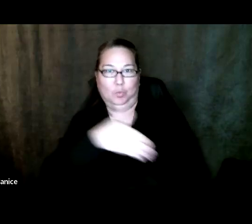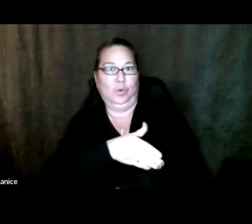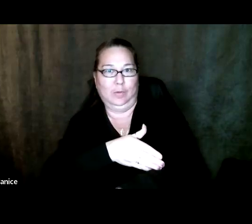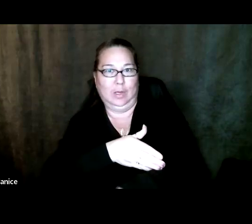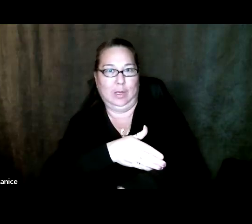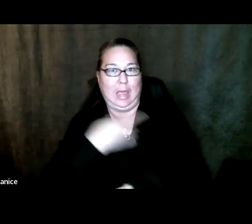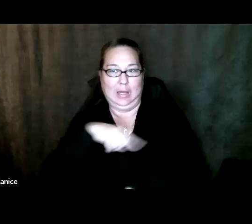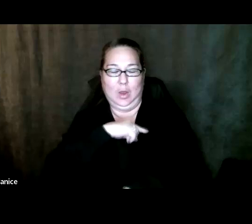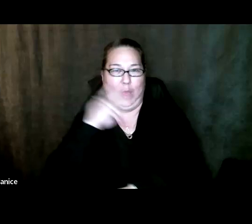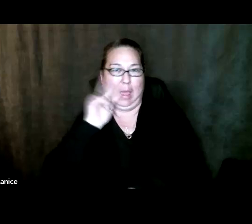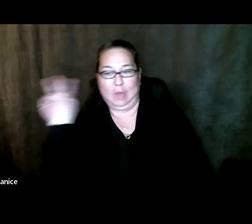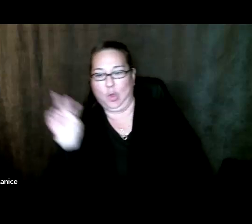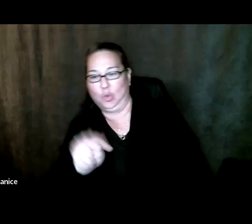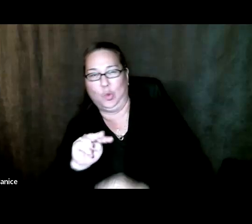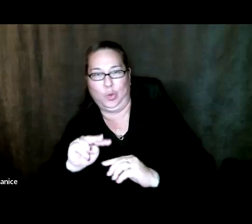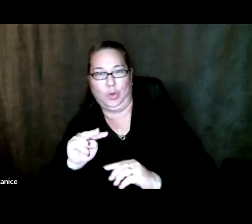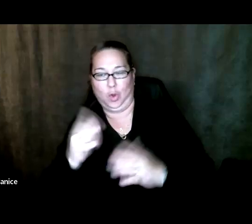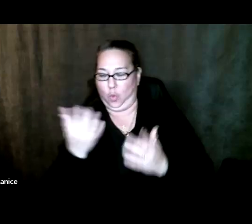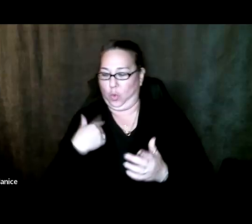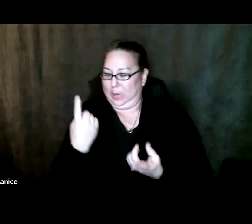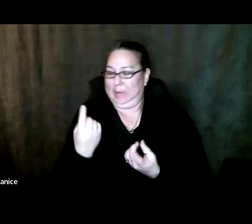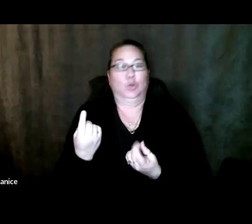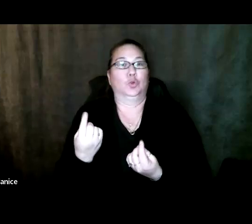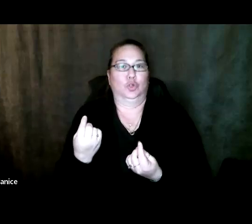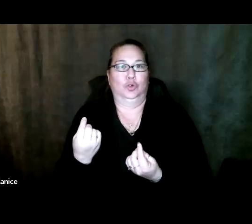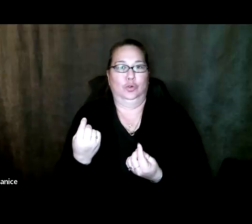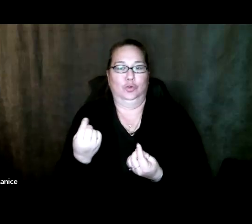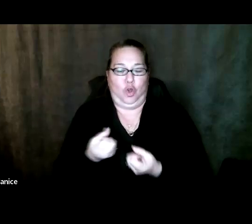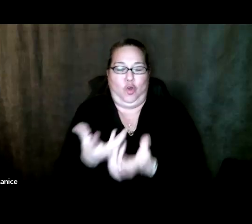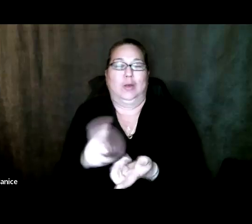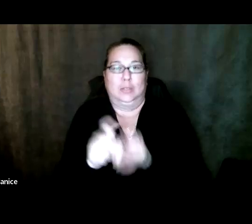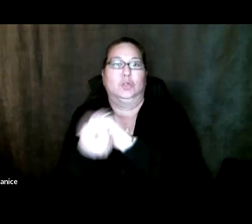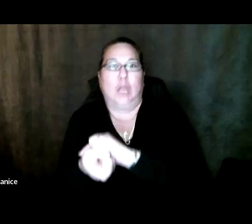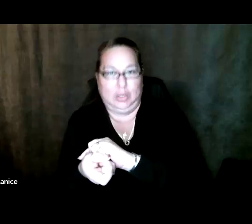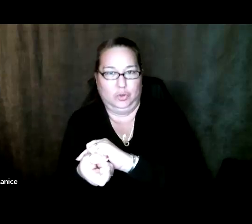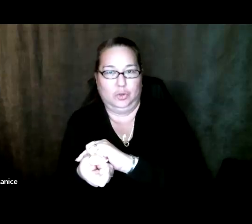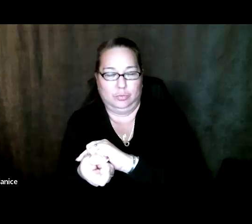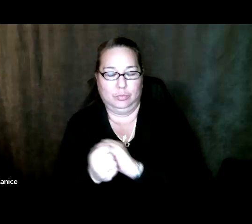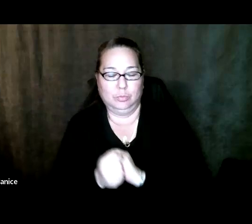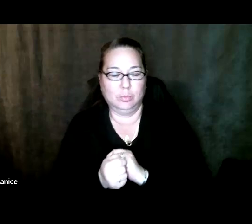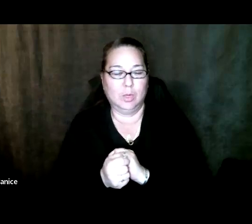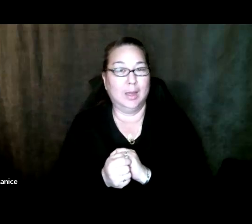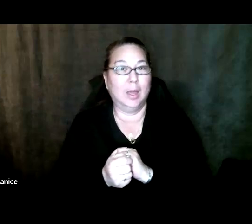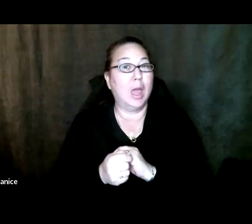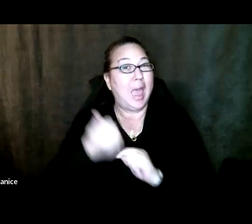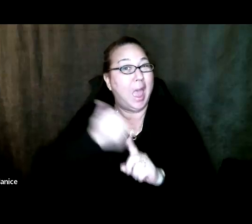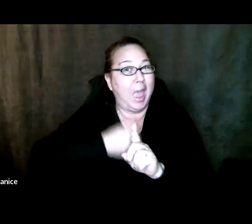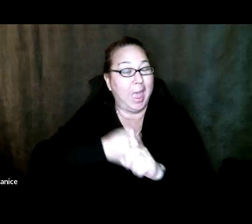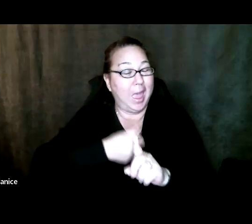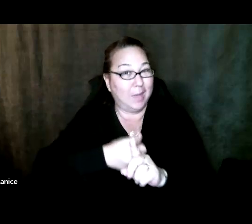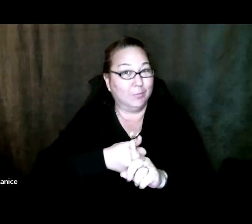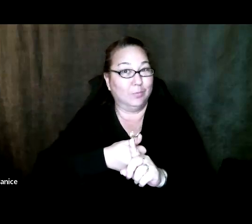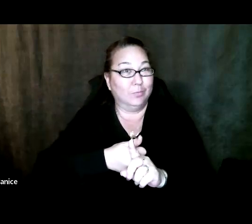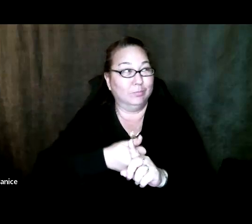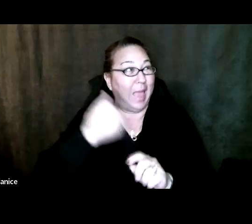change. I do want to say that each school has different circumstances. So everyone who looks at the accountability